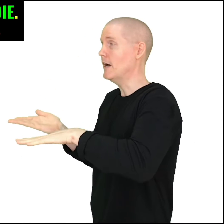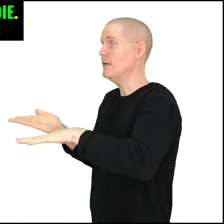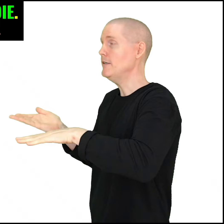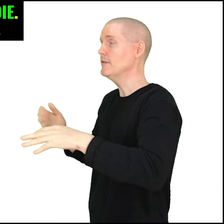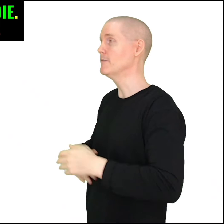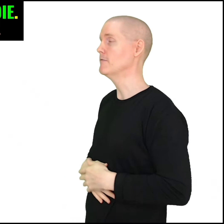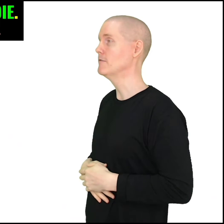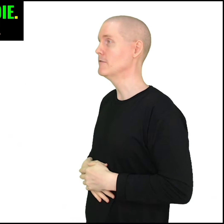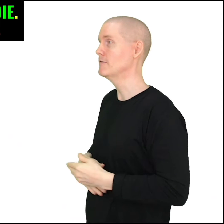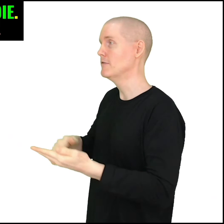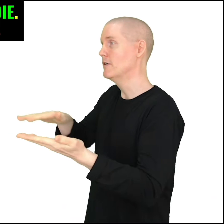die.